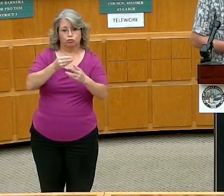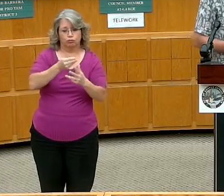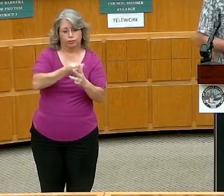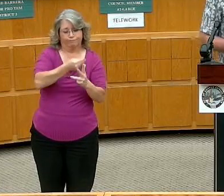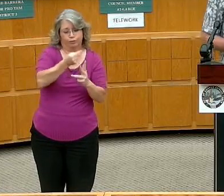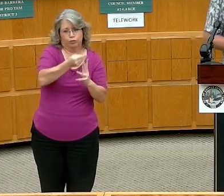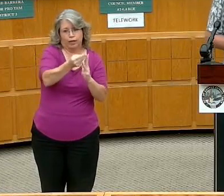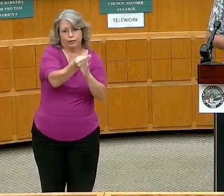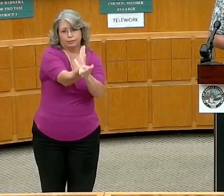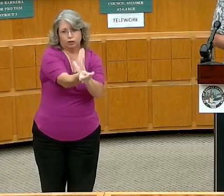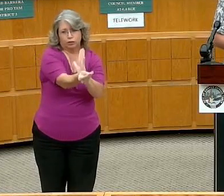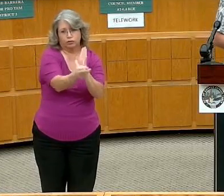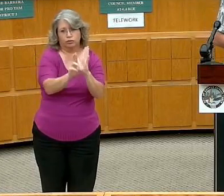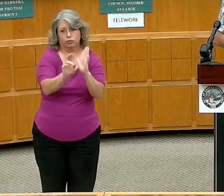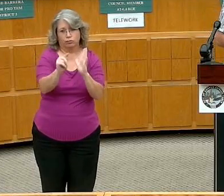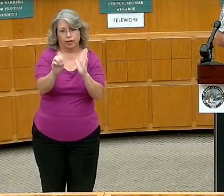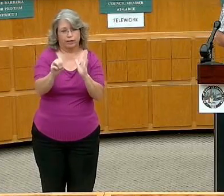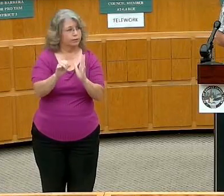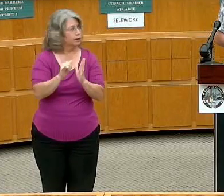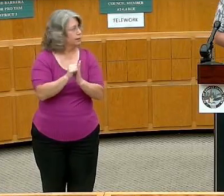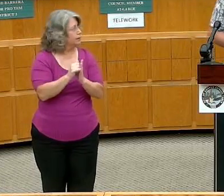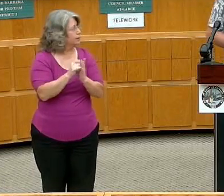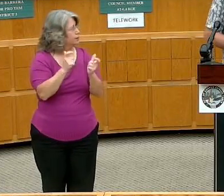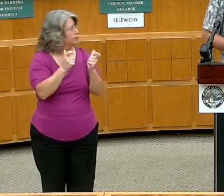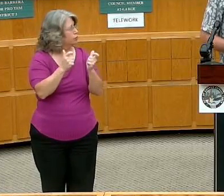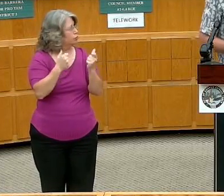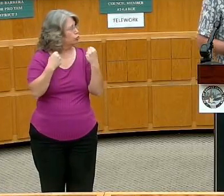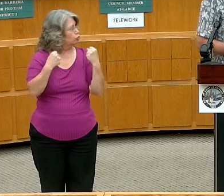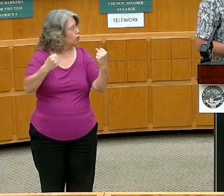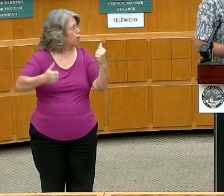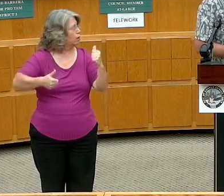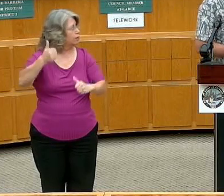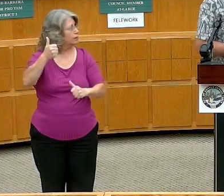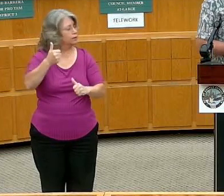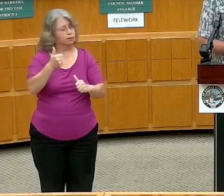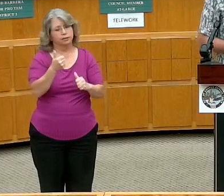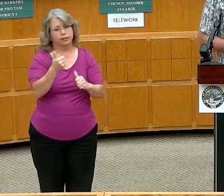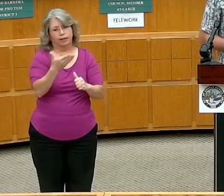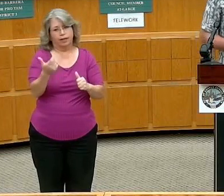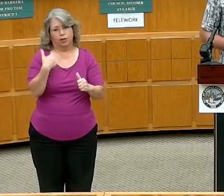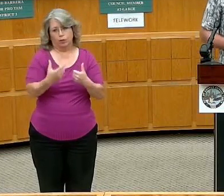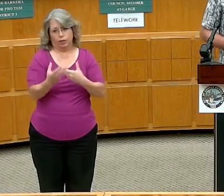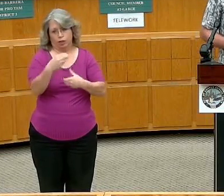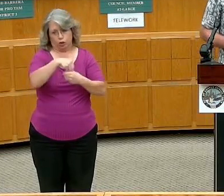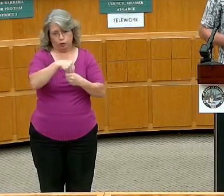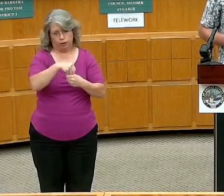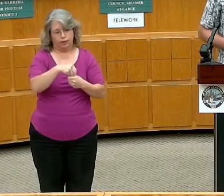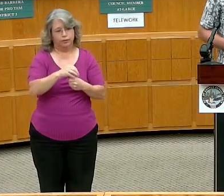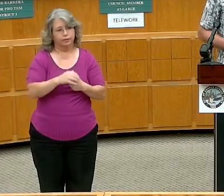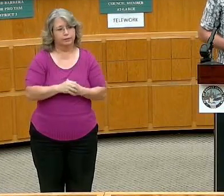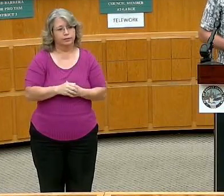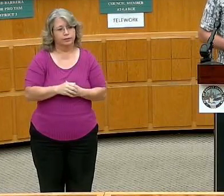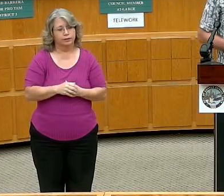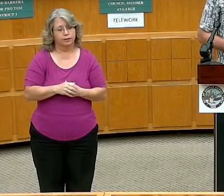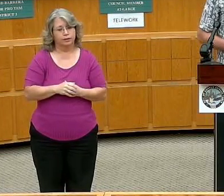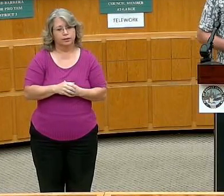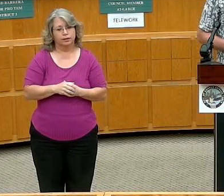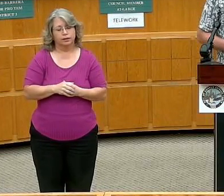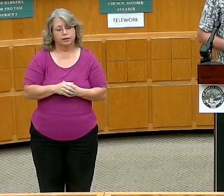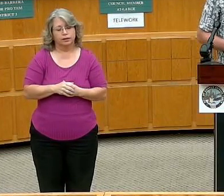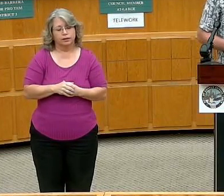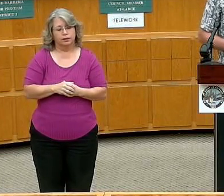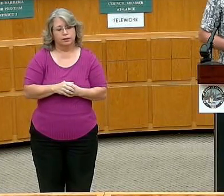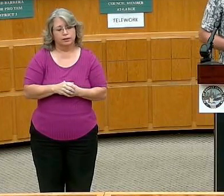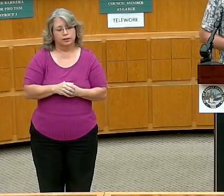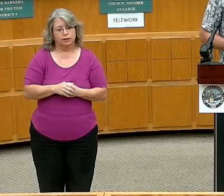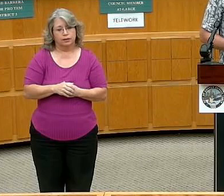strong parameter that we put in the model that affects all the outcomes. And this is maybe one of the major achievements that we